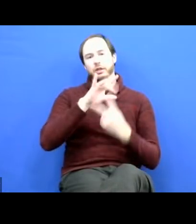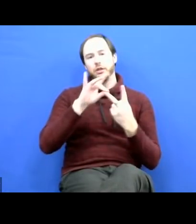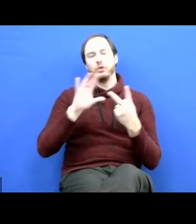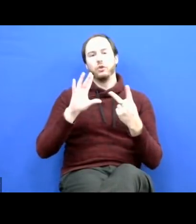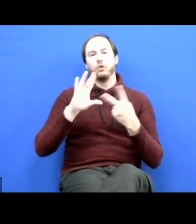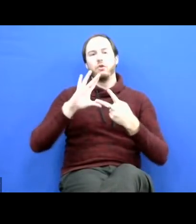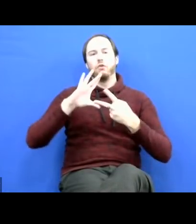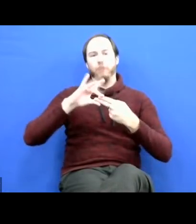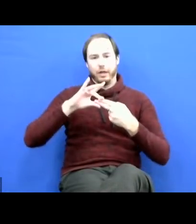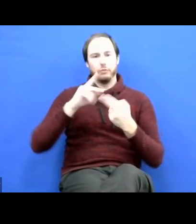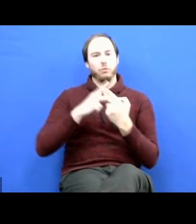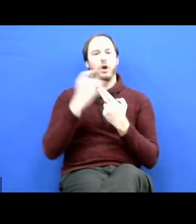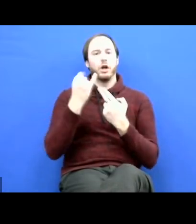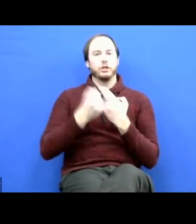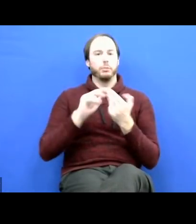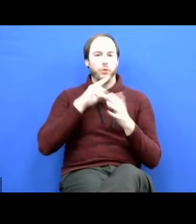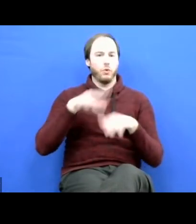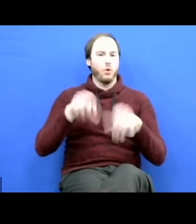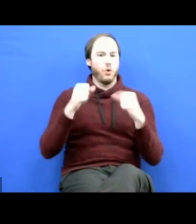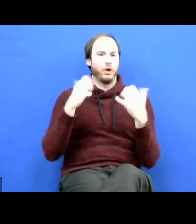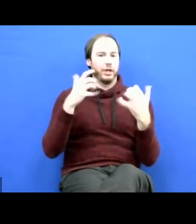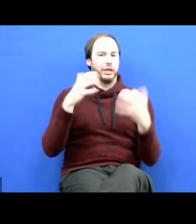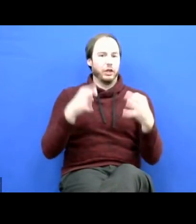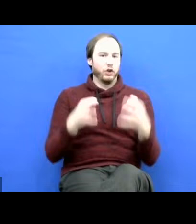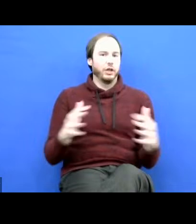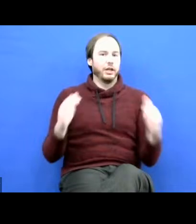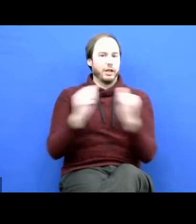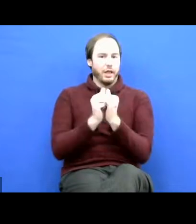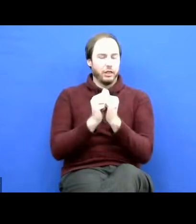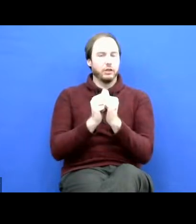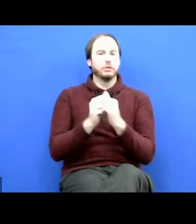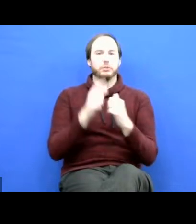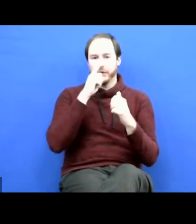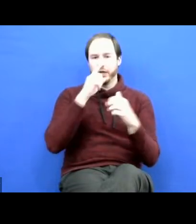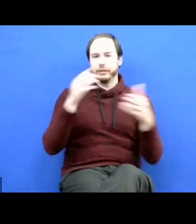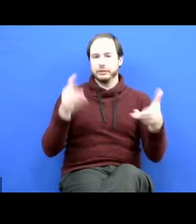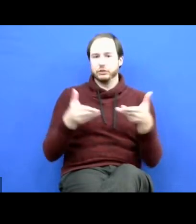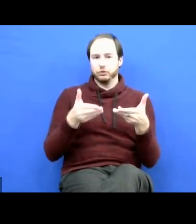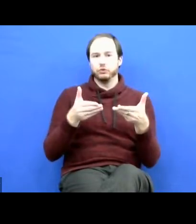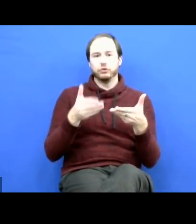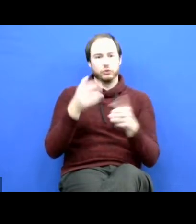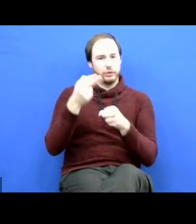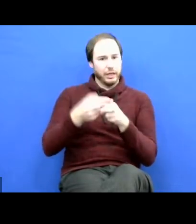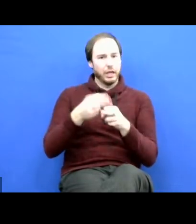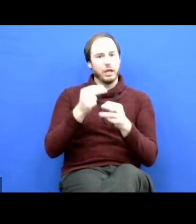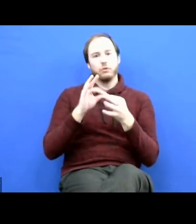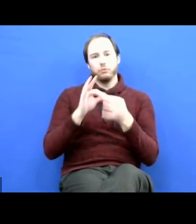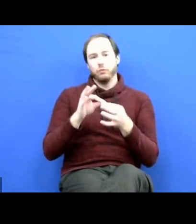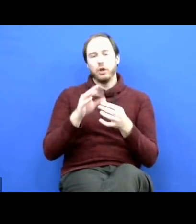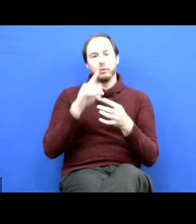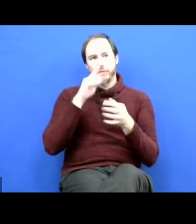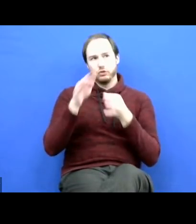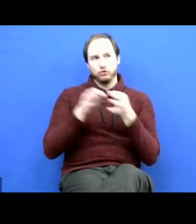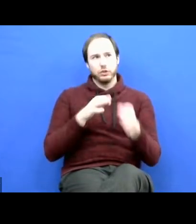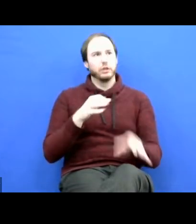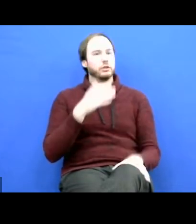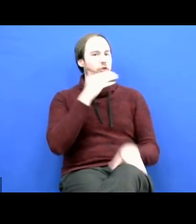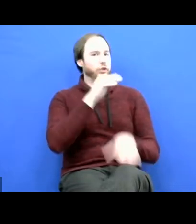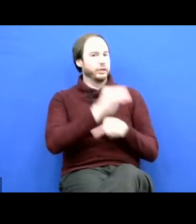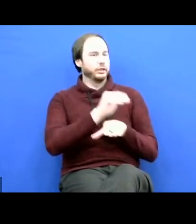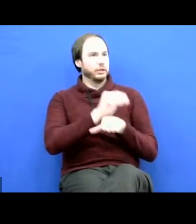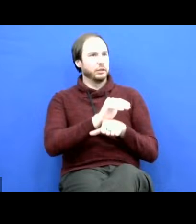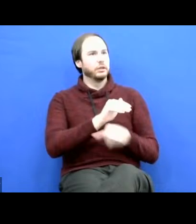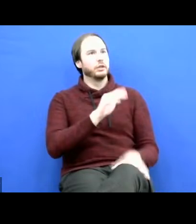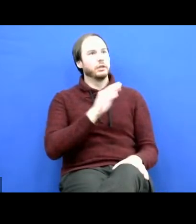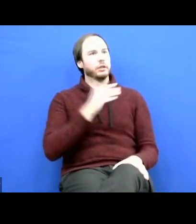we will hold the 2 hearings together. Please introduce yourself and your relationship to the project, and then give us a description. Good evening, Mr. Supervisor, members